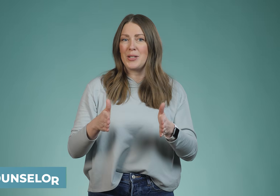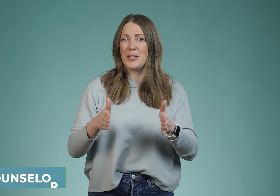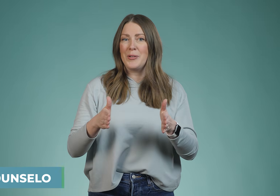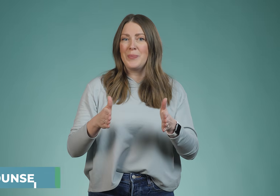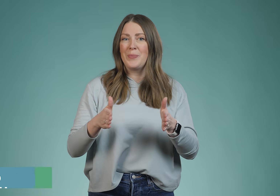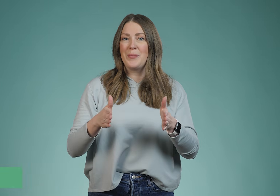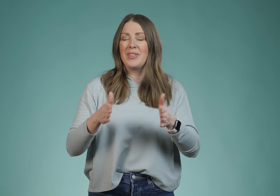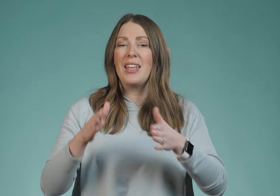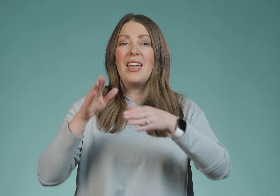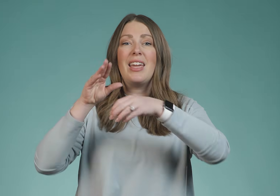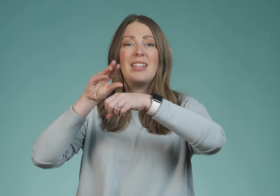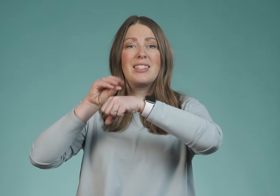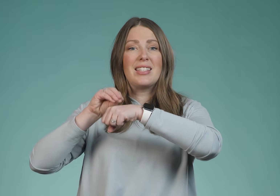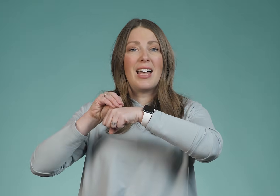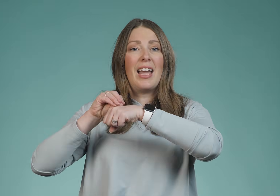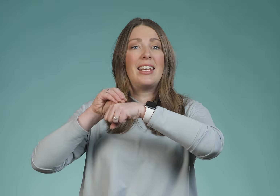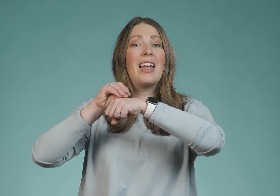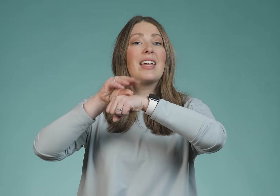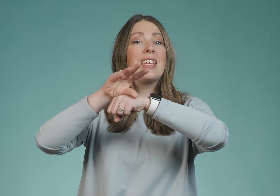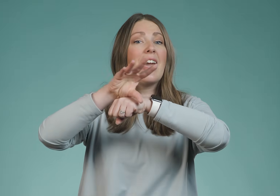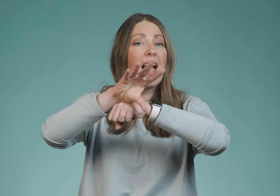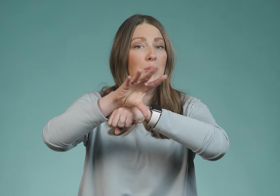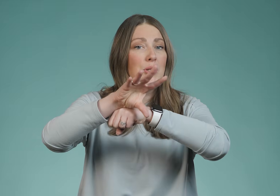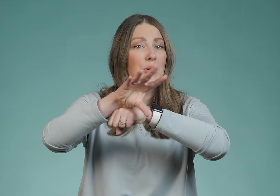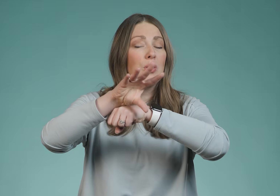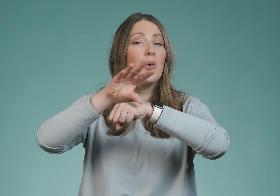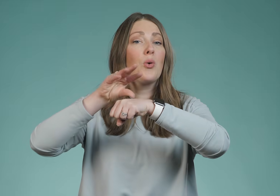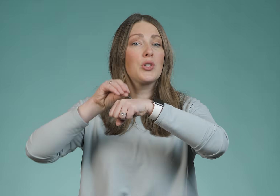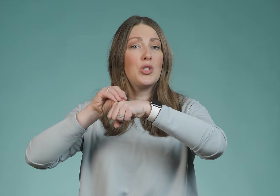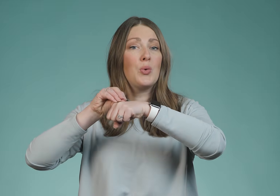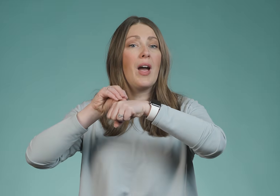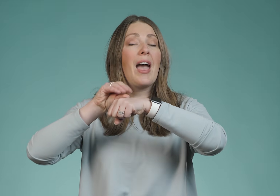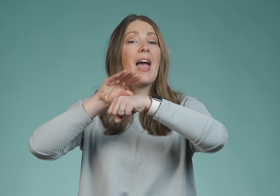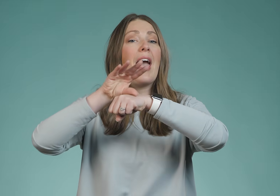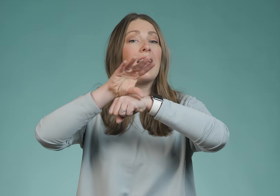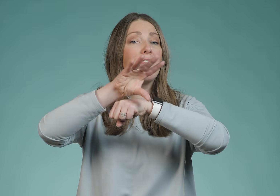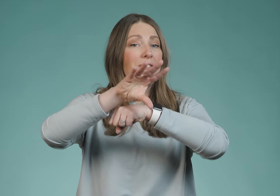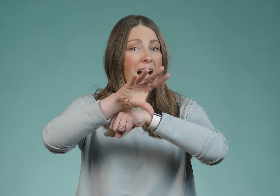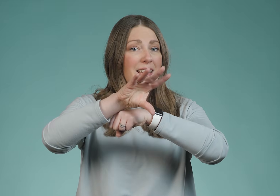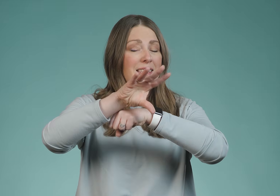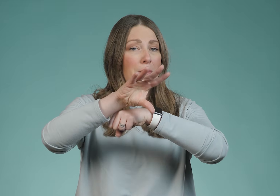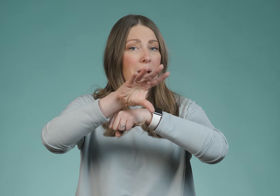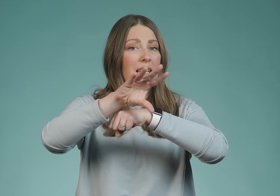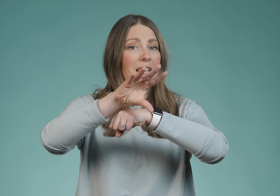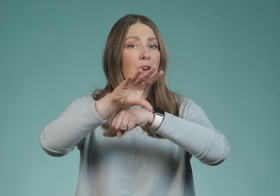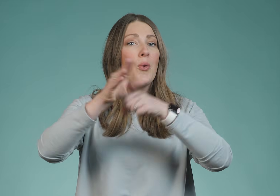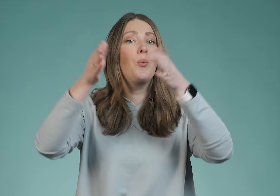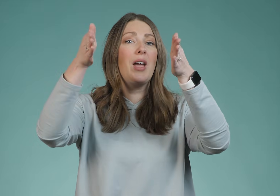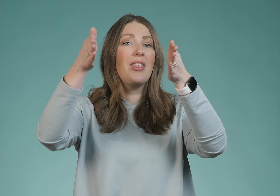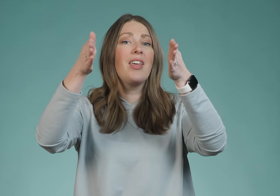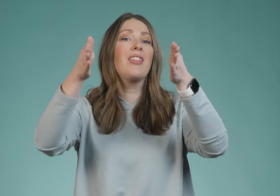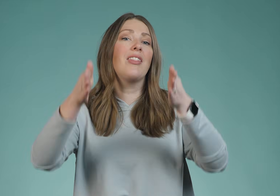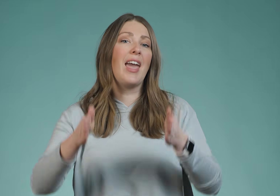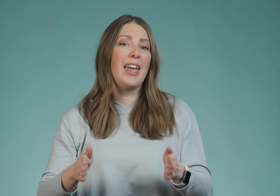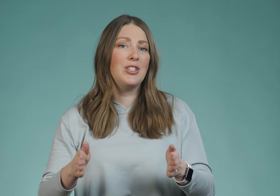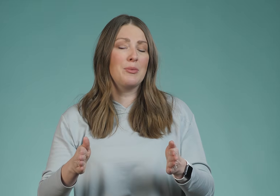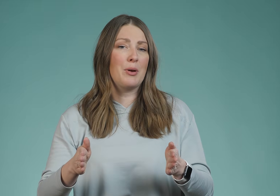Counselor. It's the sign counsel or to advise somebody with the agent